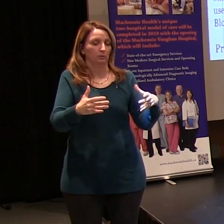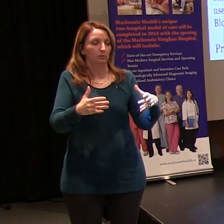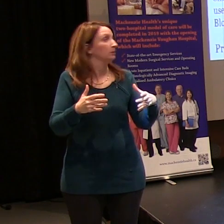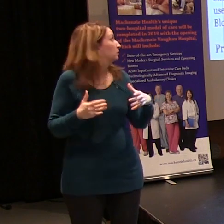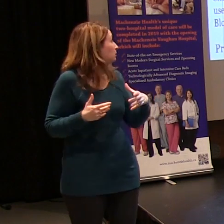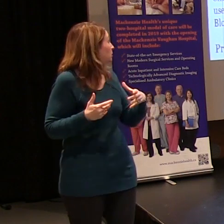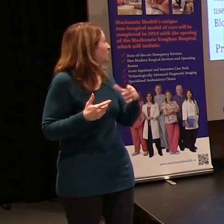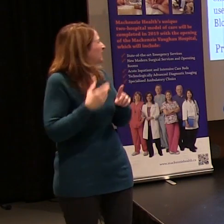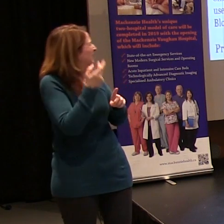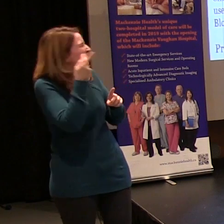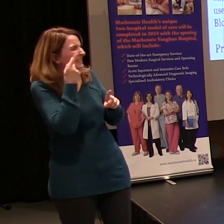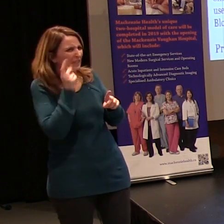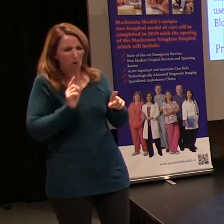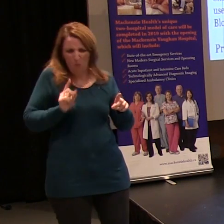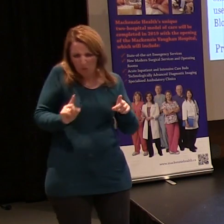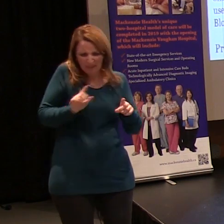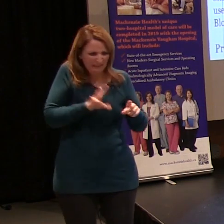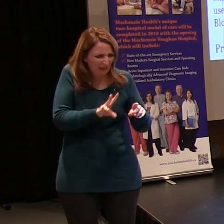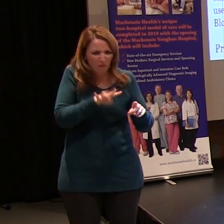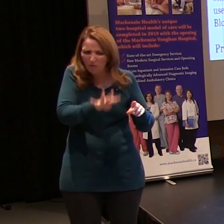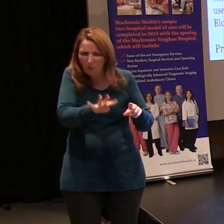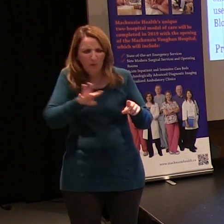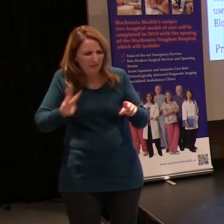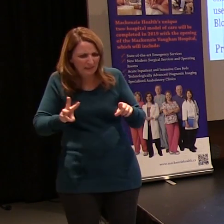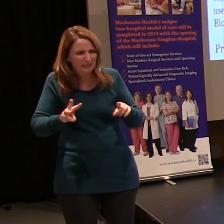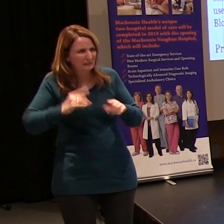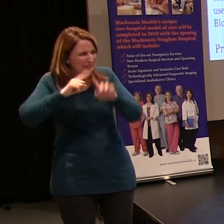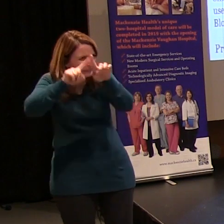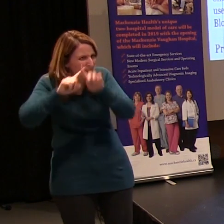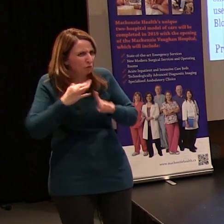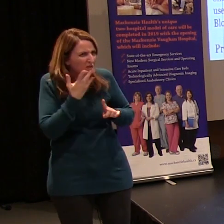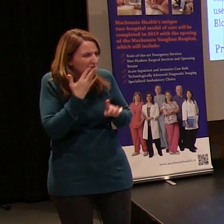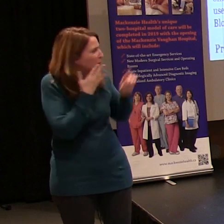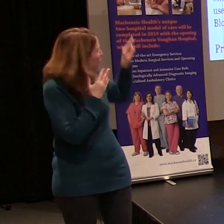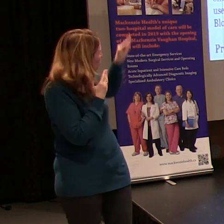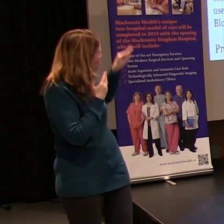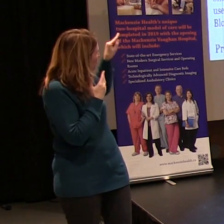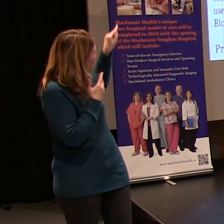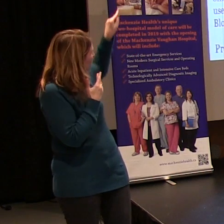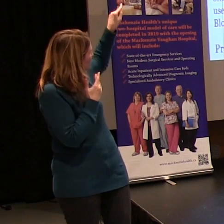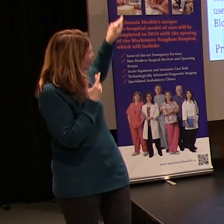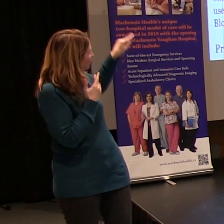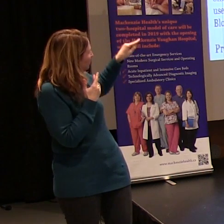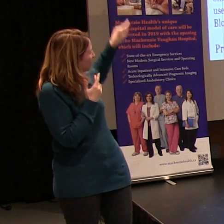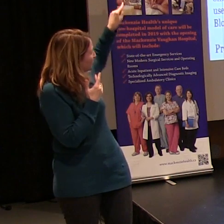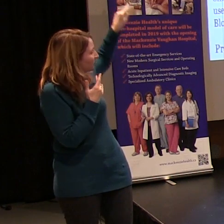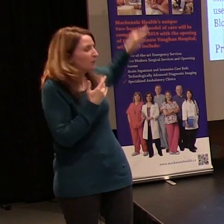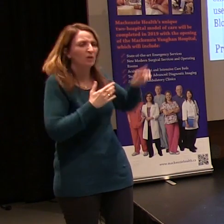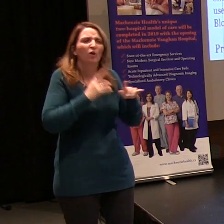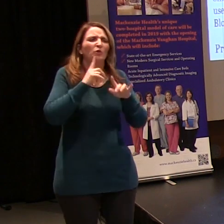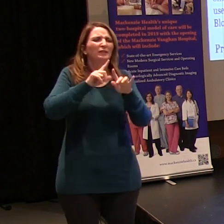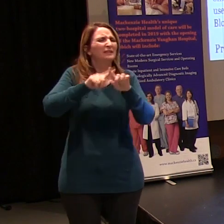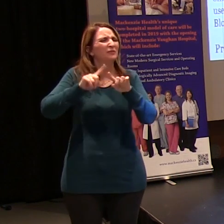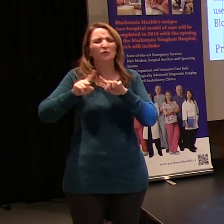blocks, 1, 7, 4, and 6, etc., are blocks that are for kind of facilities that are